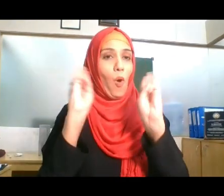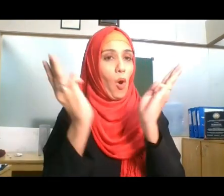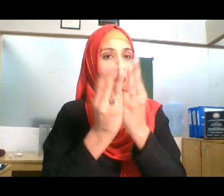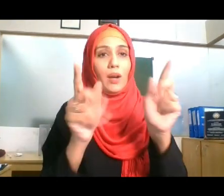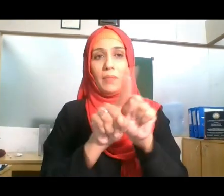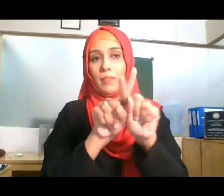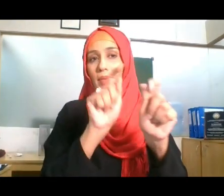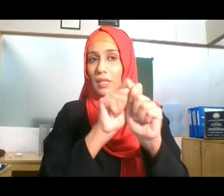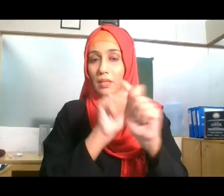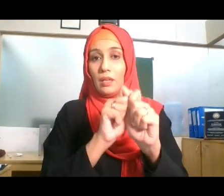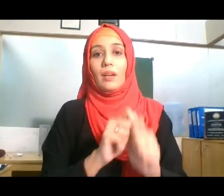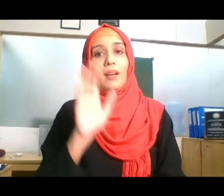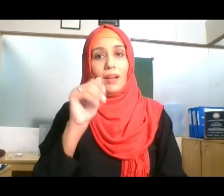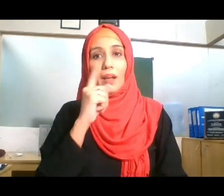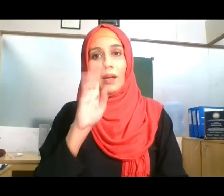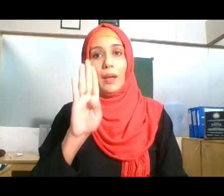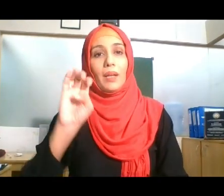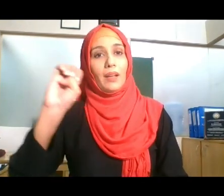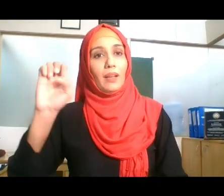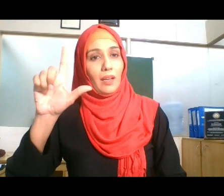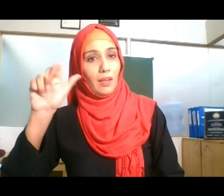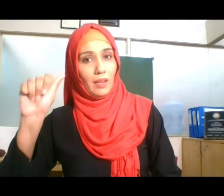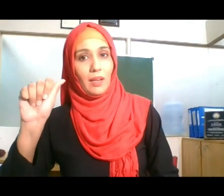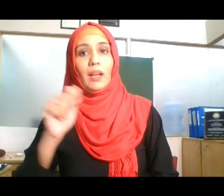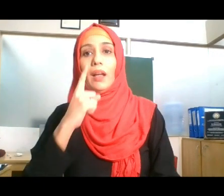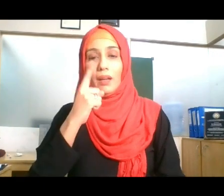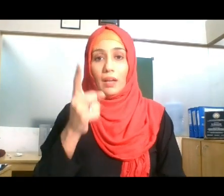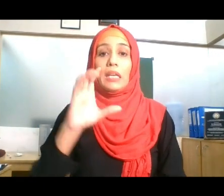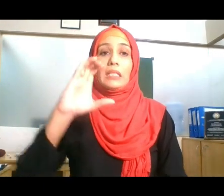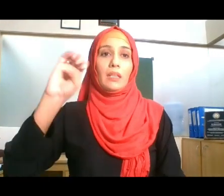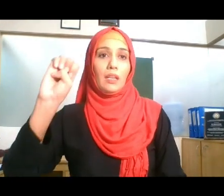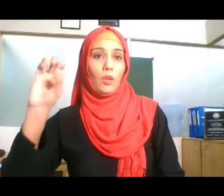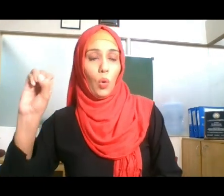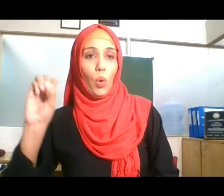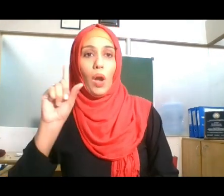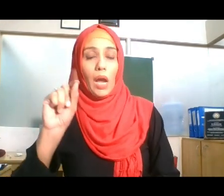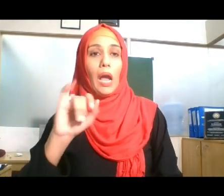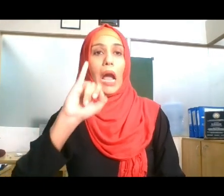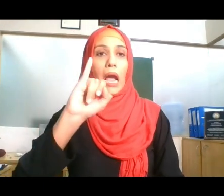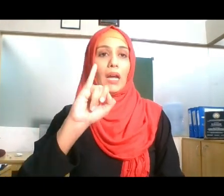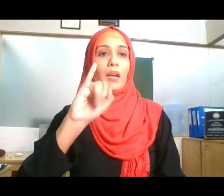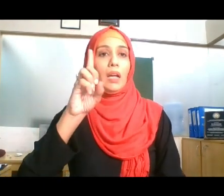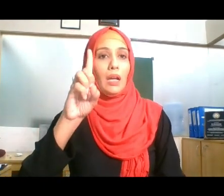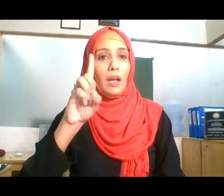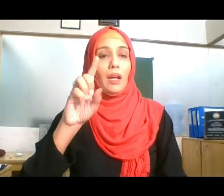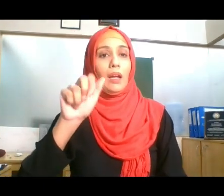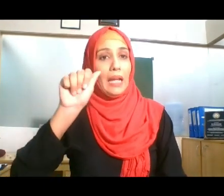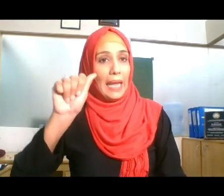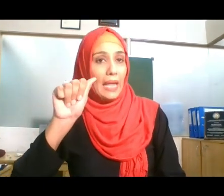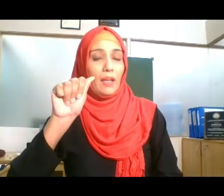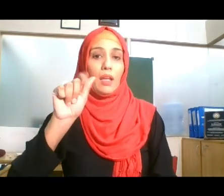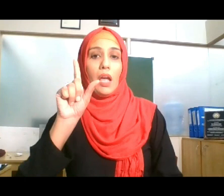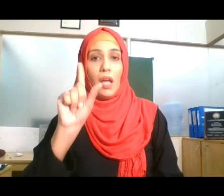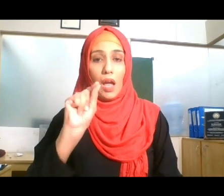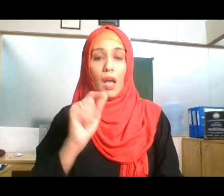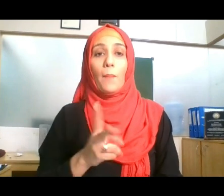going to invite Bela Raza Jamil. She is the CEO of the Idara-e Taaleem o Agahi, and she's going to talk